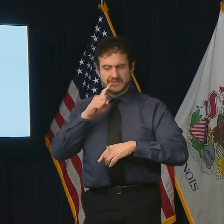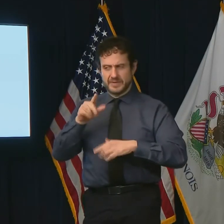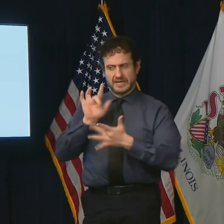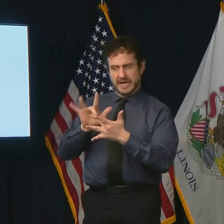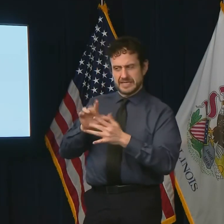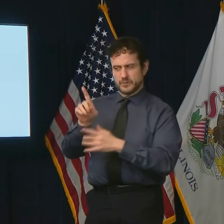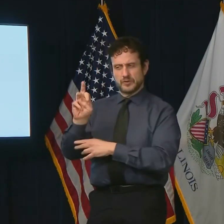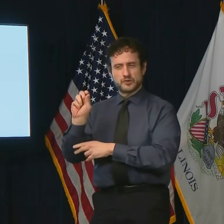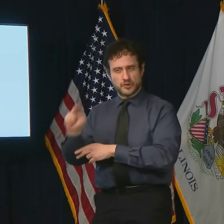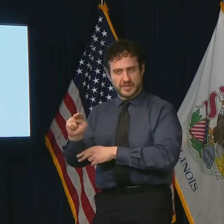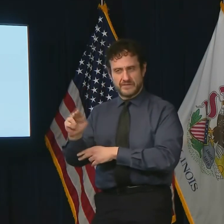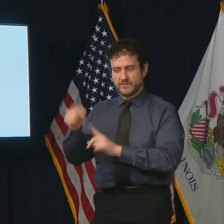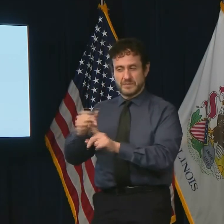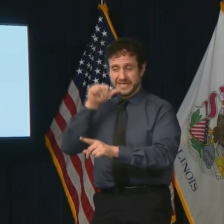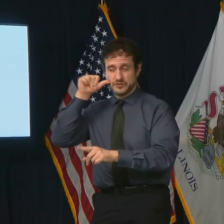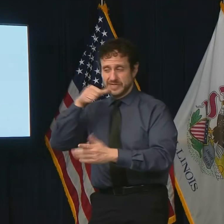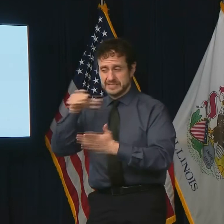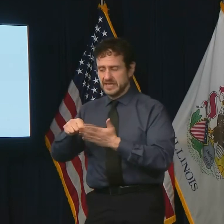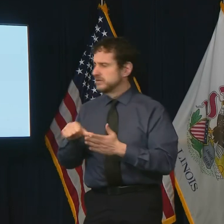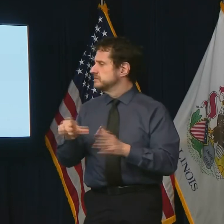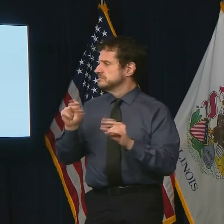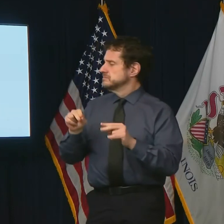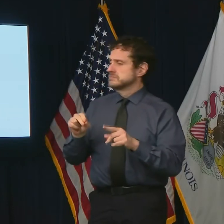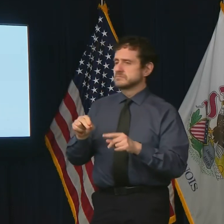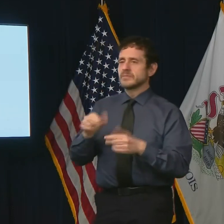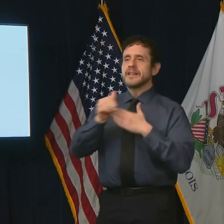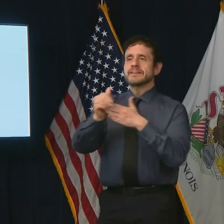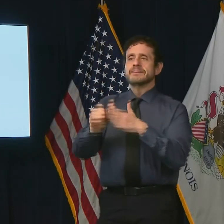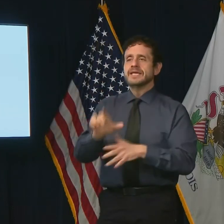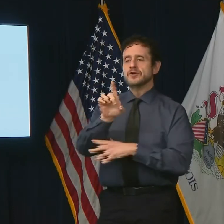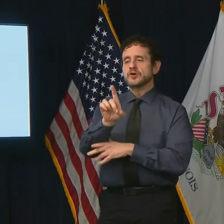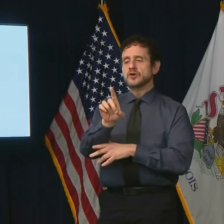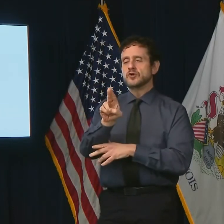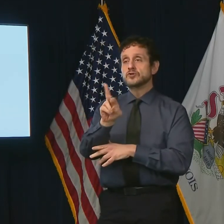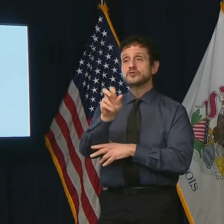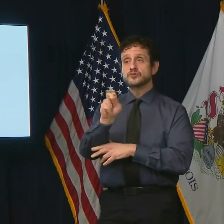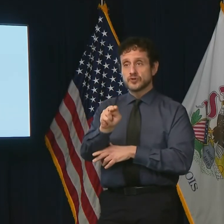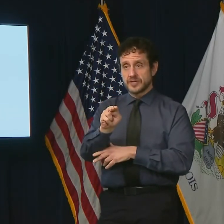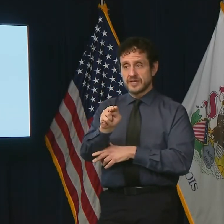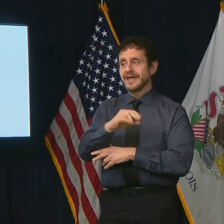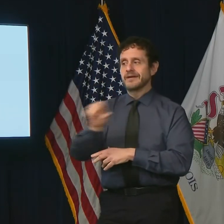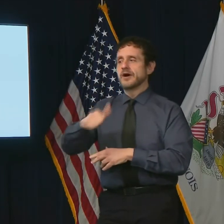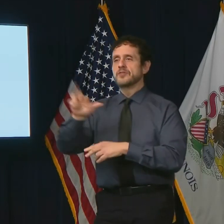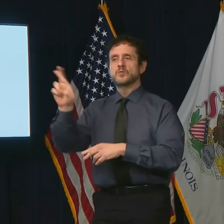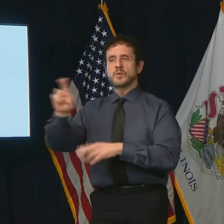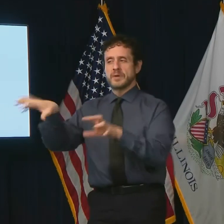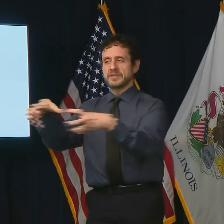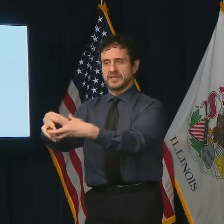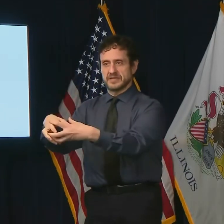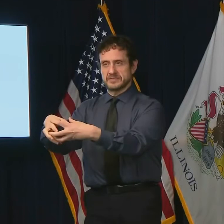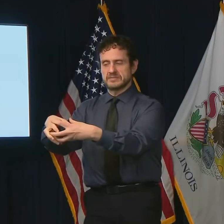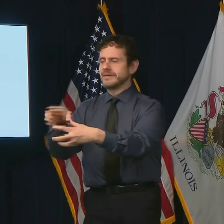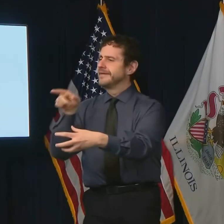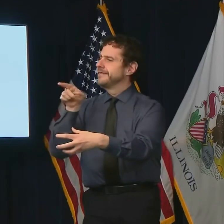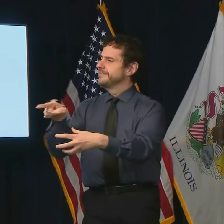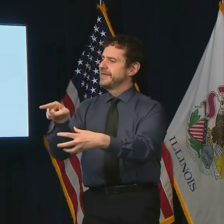yesterday's letter, but to be clear, Leader Durkin and his Republican colleagues went all